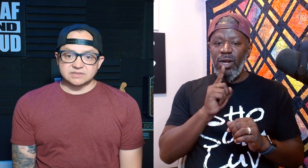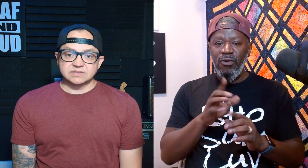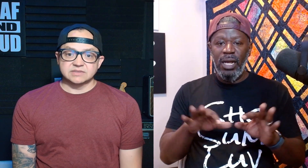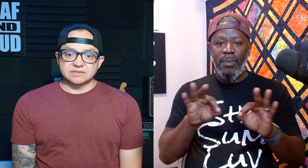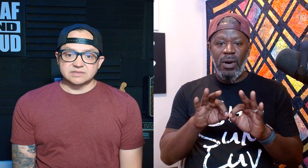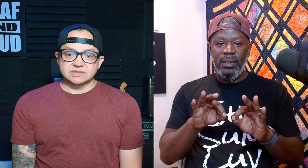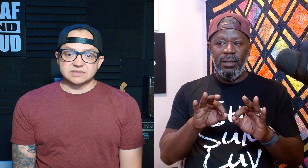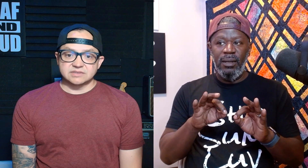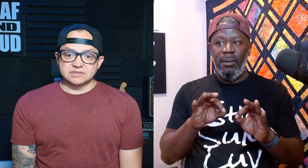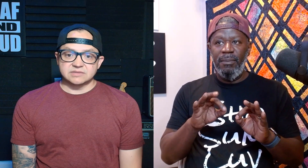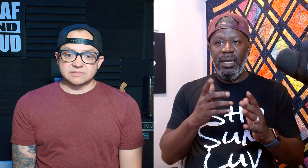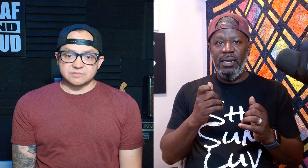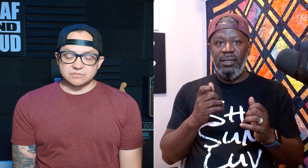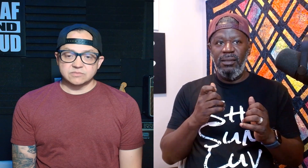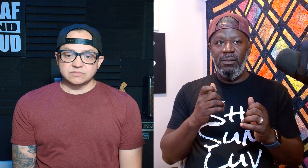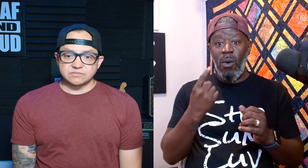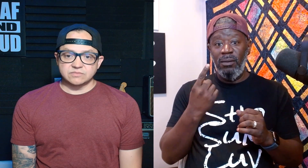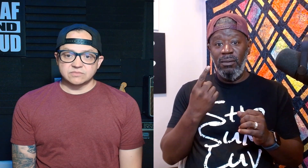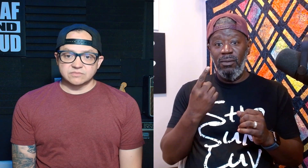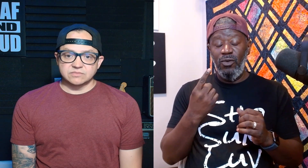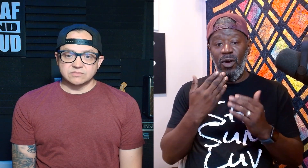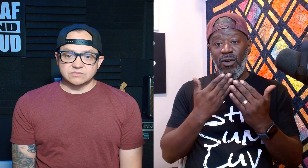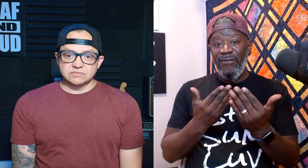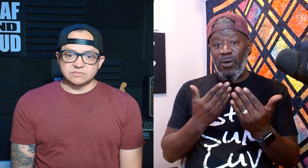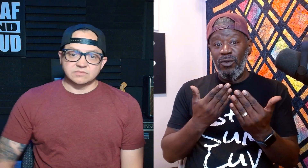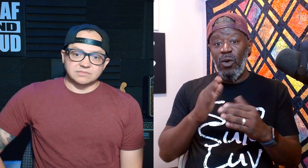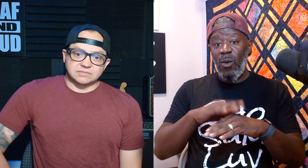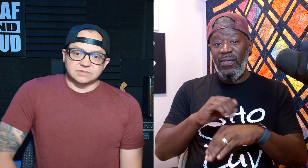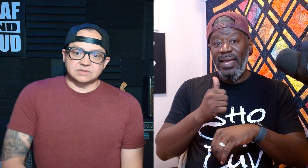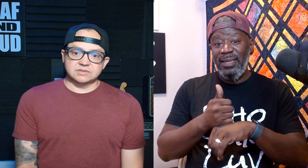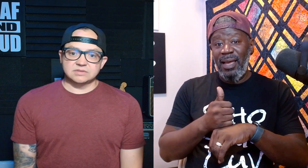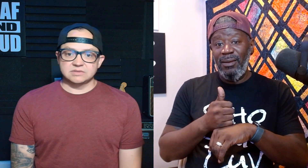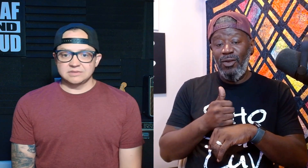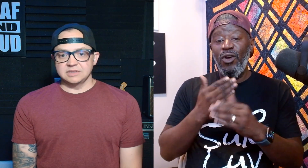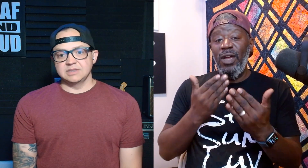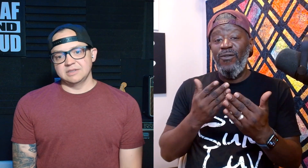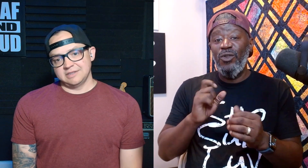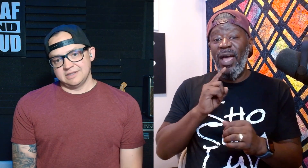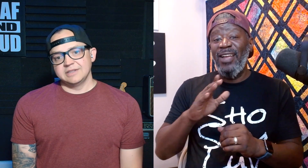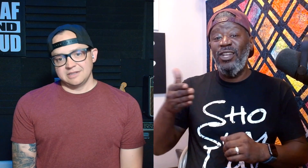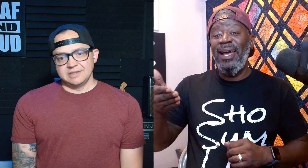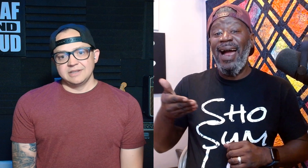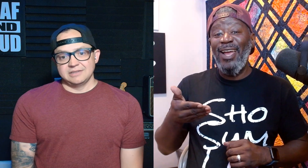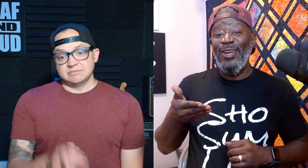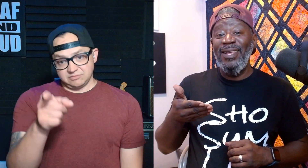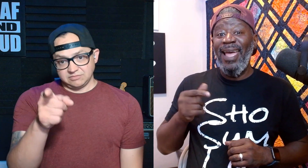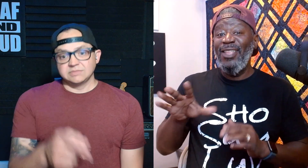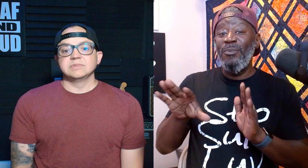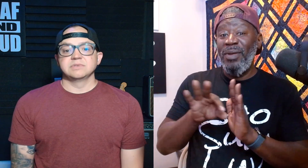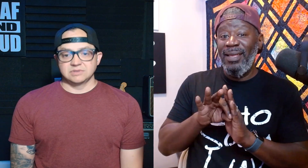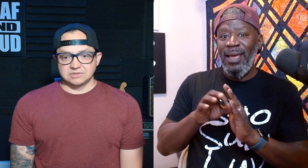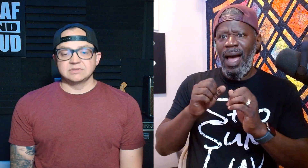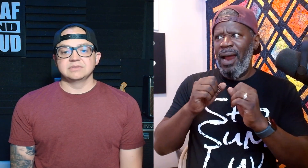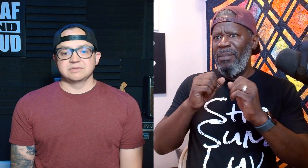is really, really important because, one, you're grateful you're on that set. You're grateful you're actually hired